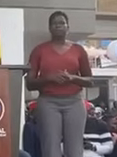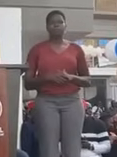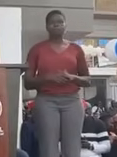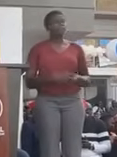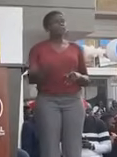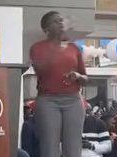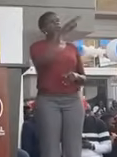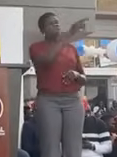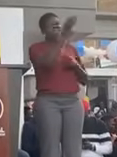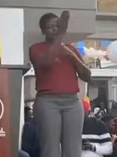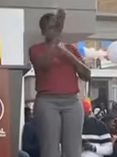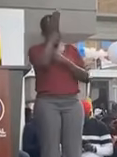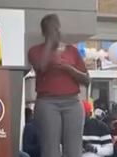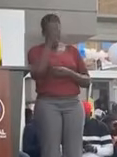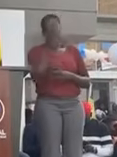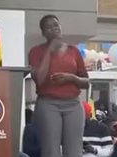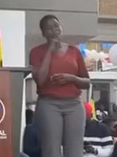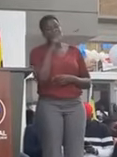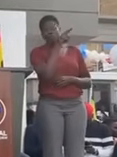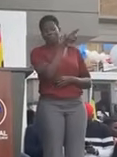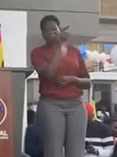That humble gentleman